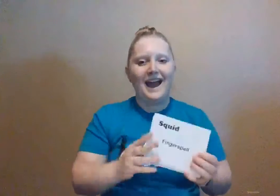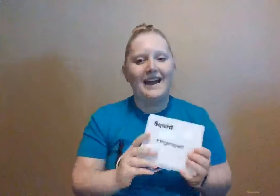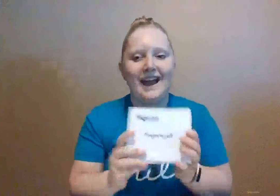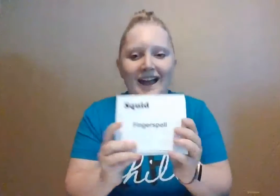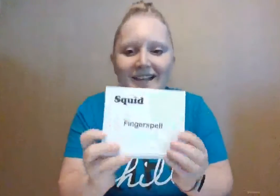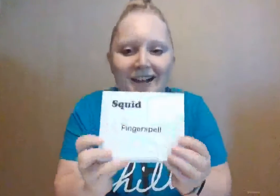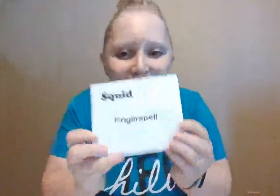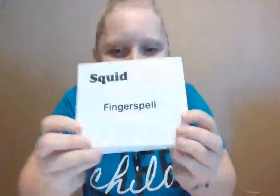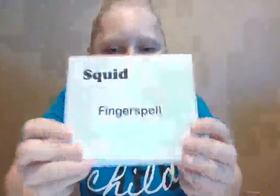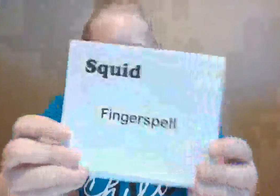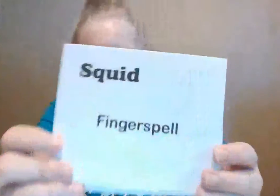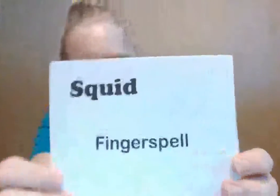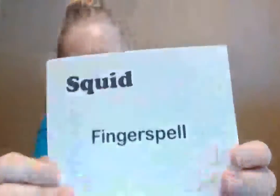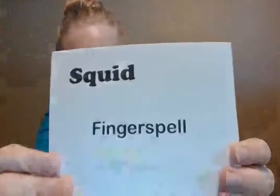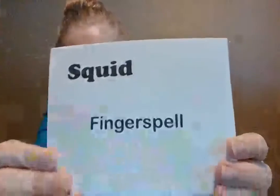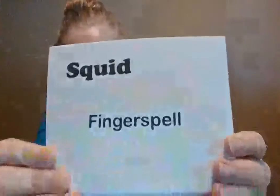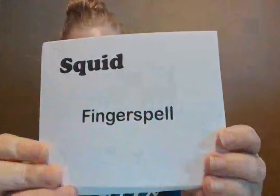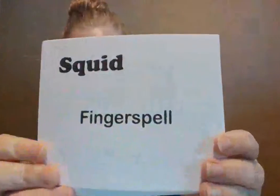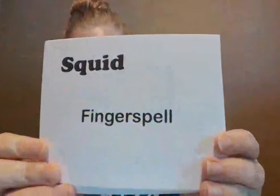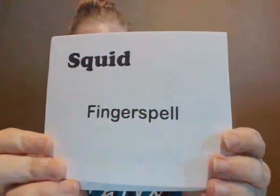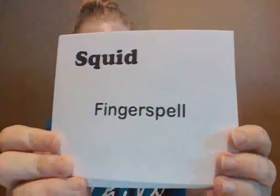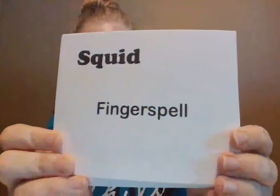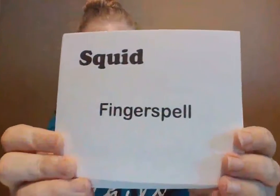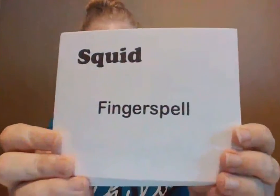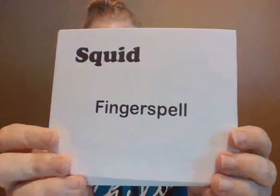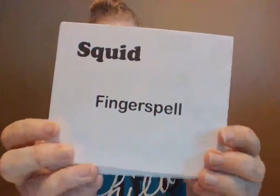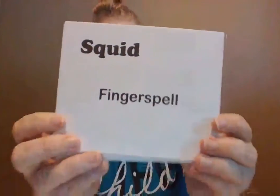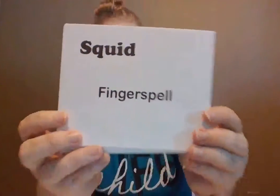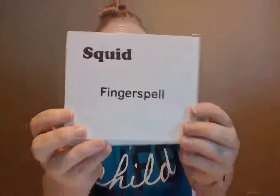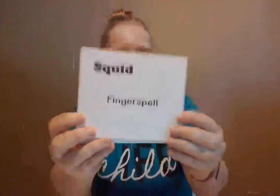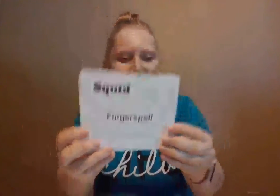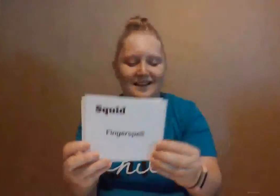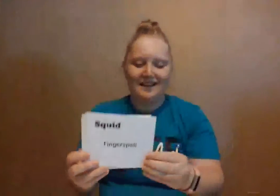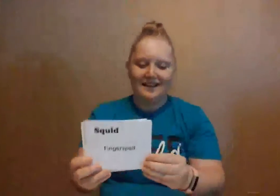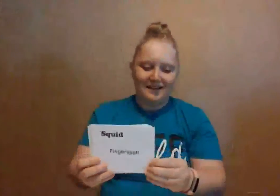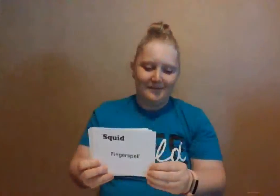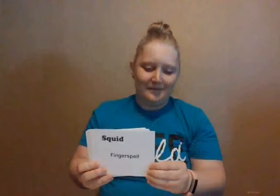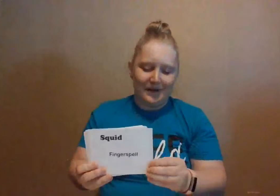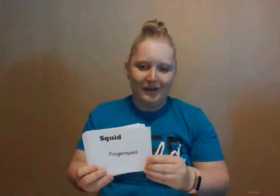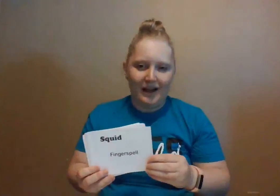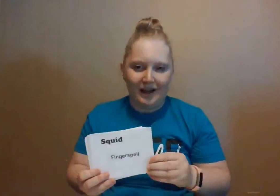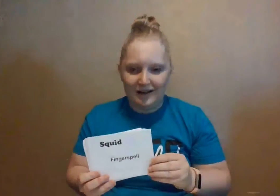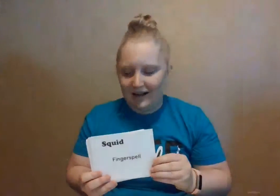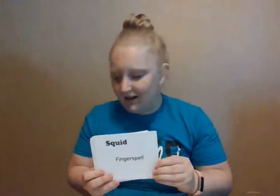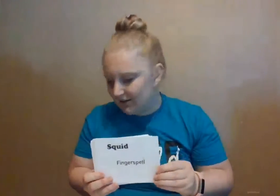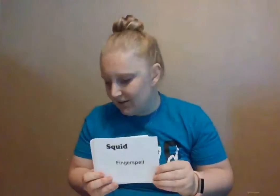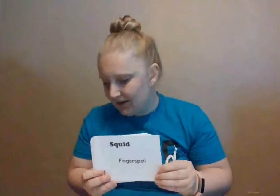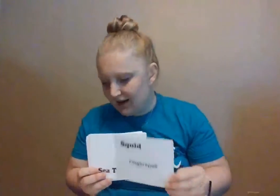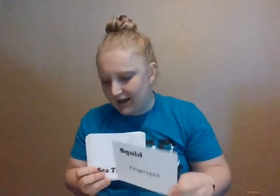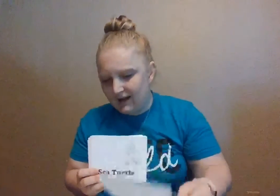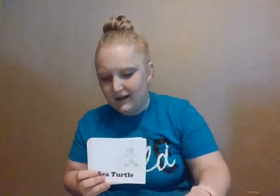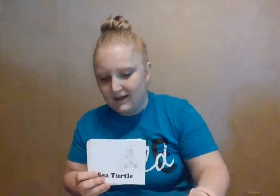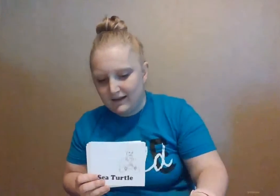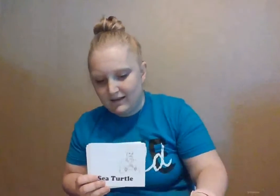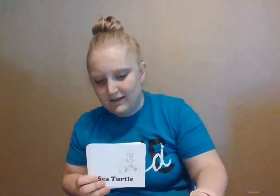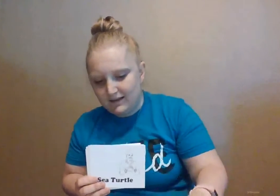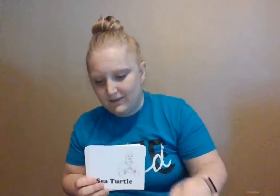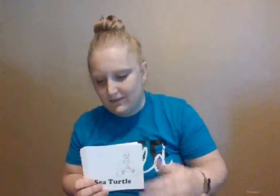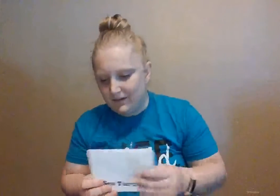And that is how you do squid. Great job, guys. All right, our next one is,